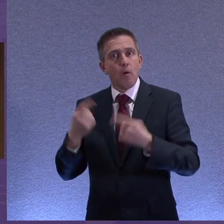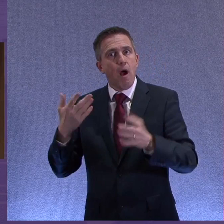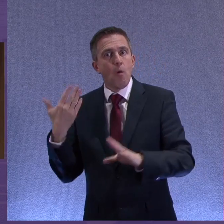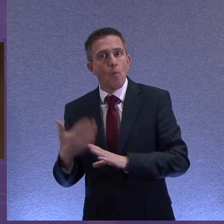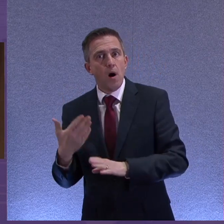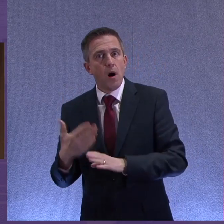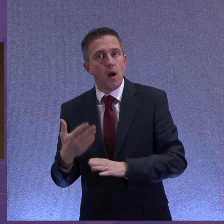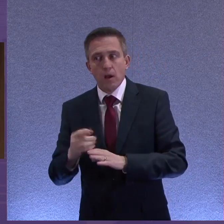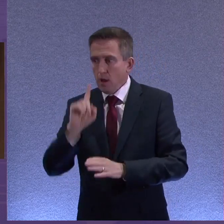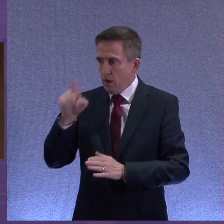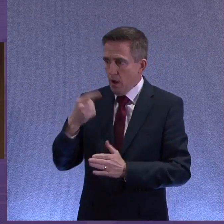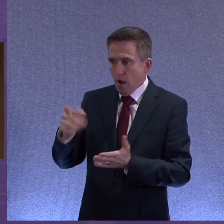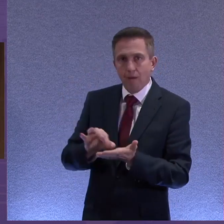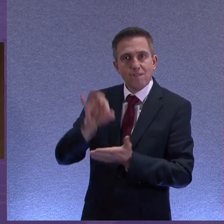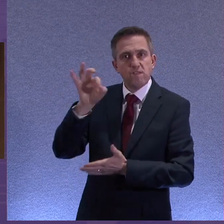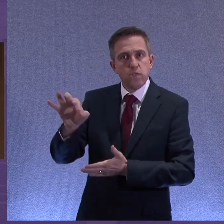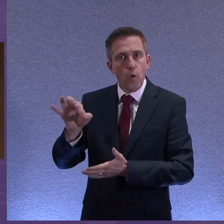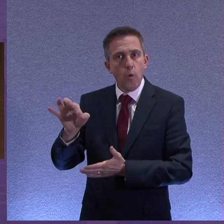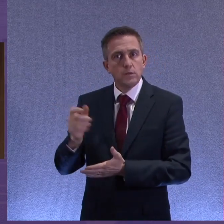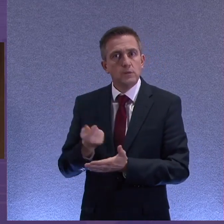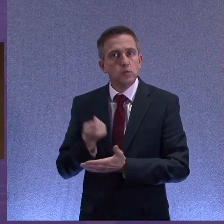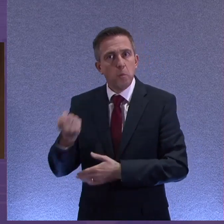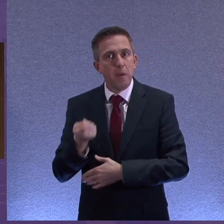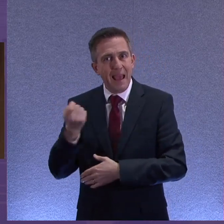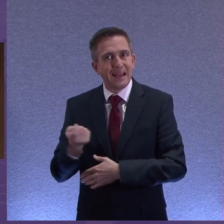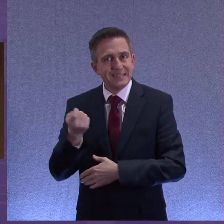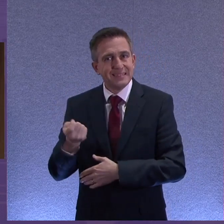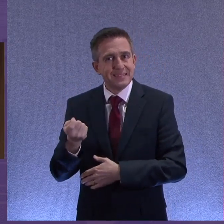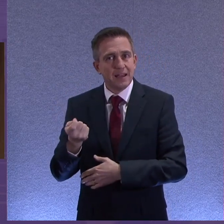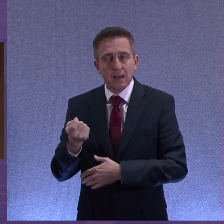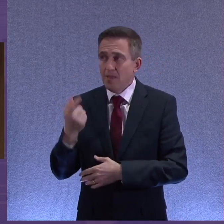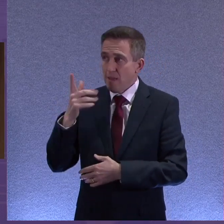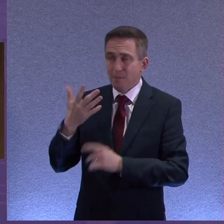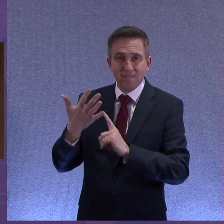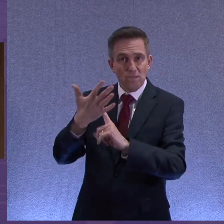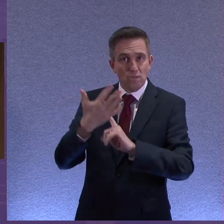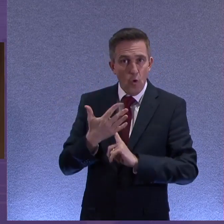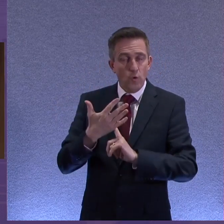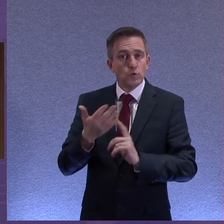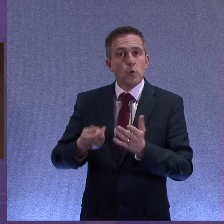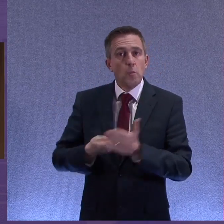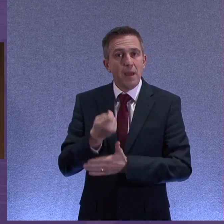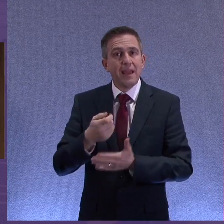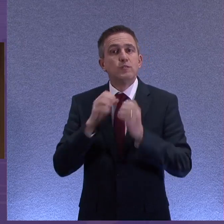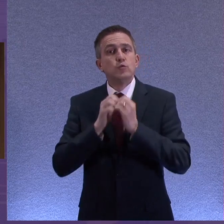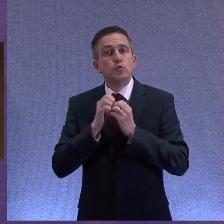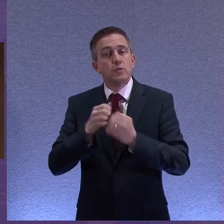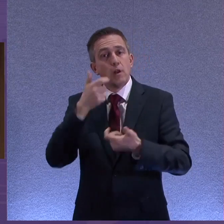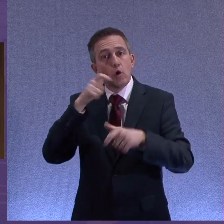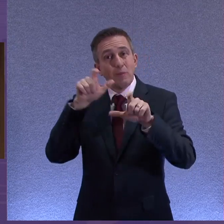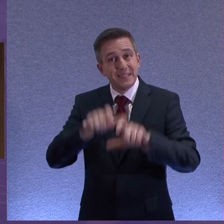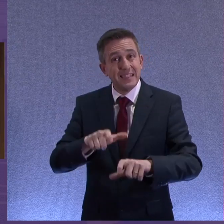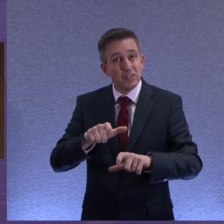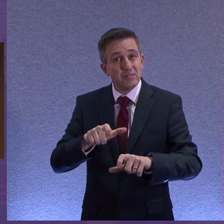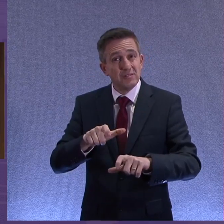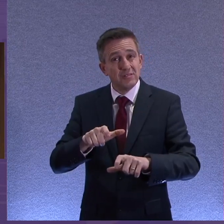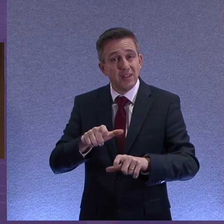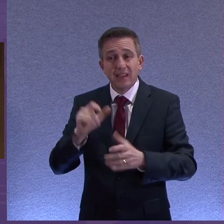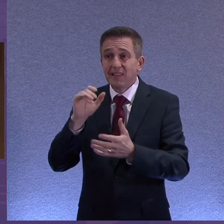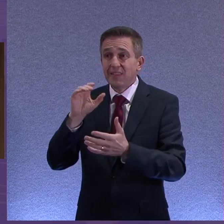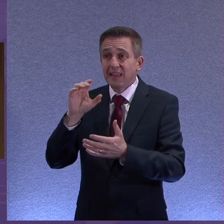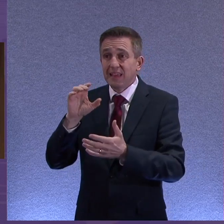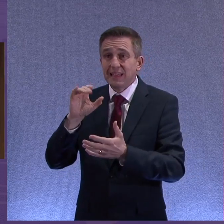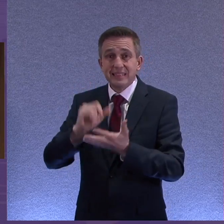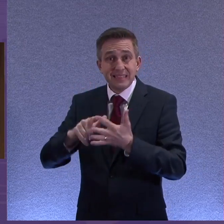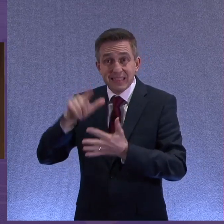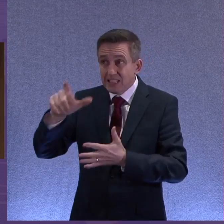afford to pay their rent and being told they have to pay for their student accommodation. Can the Cabinet Secretary tell me